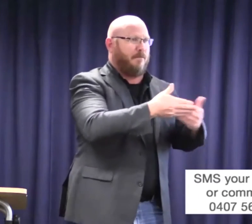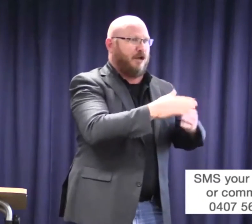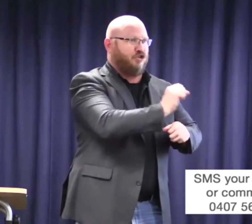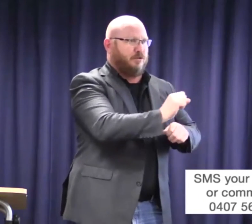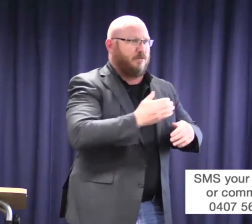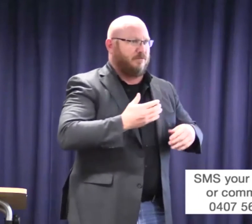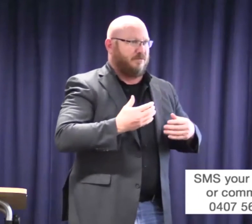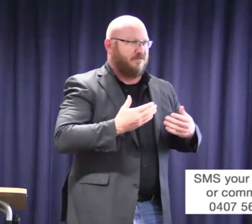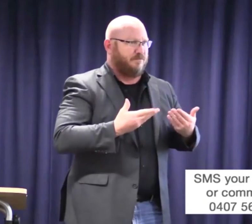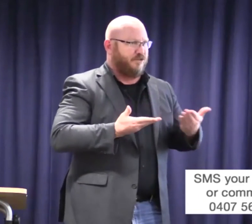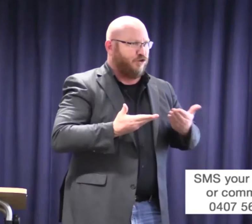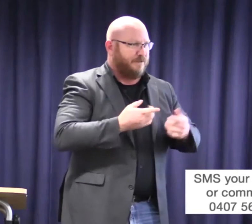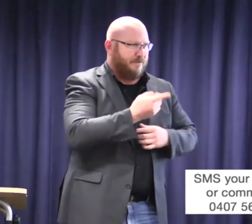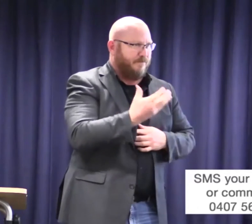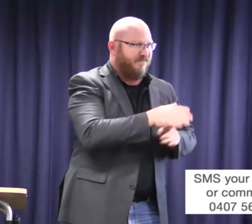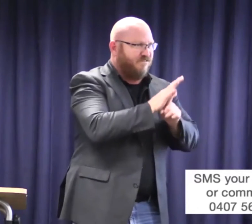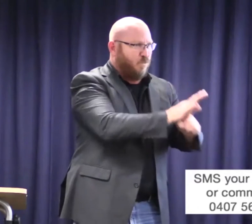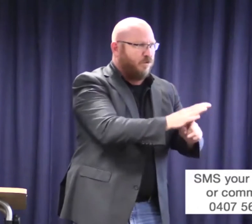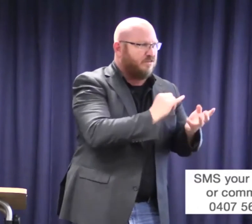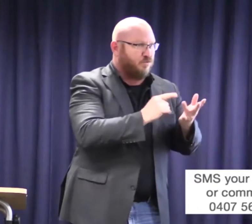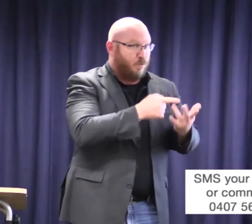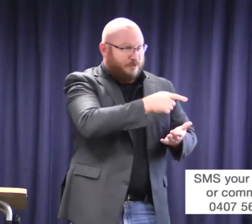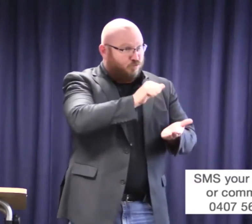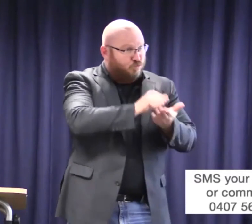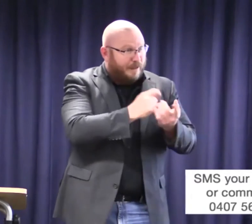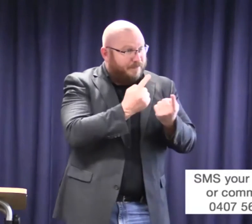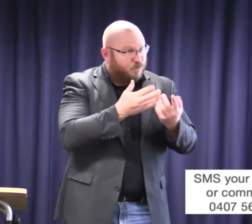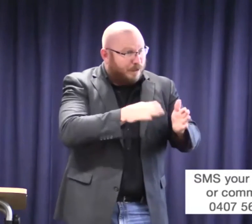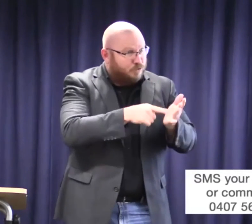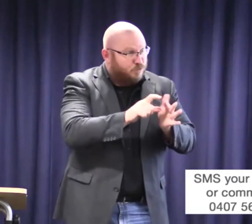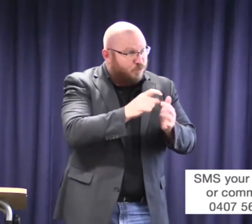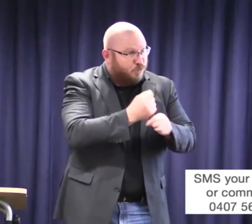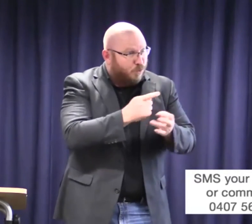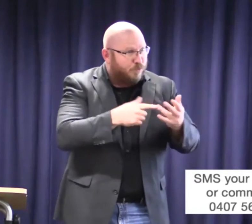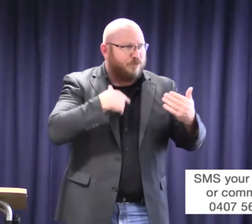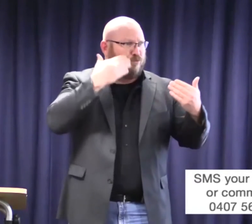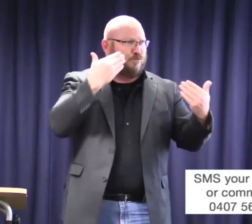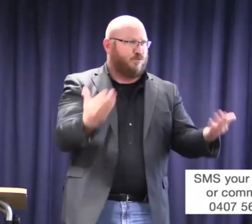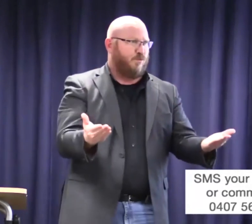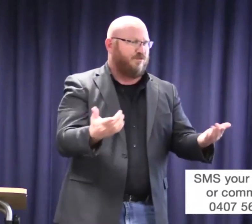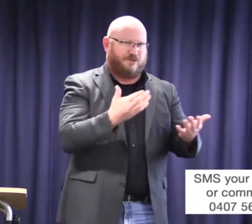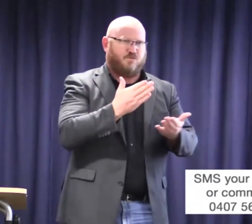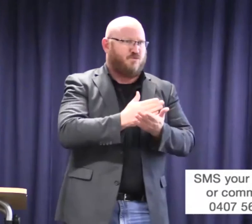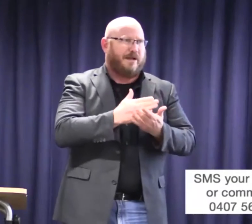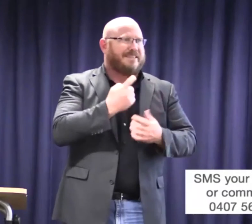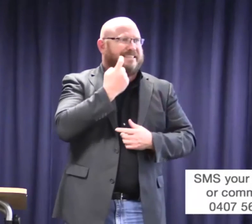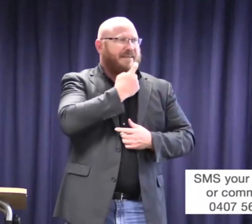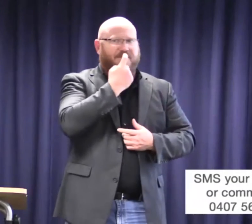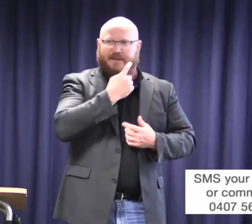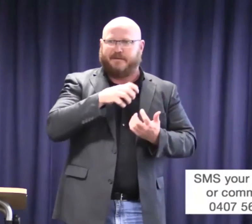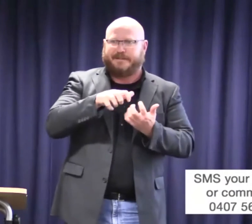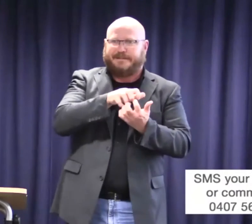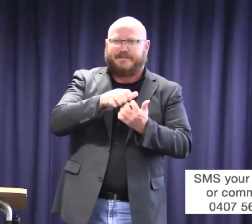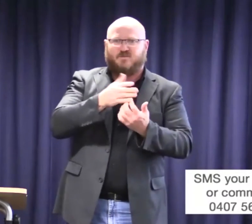actually change how they manage their services. It's forced them. Now, is it the right strategy